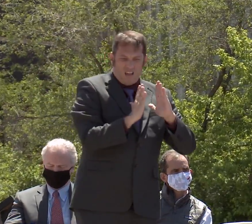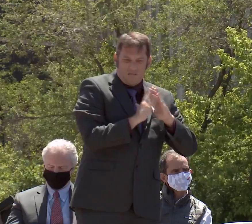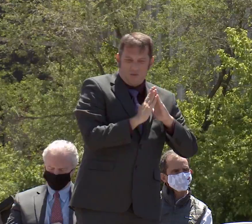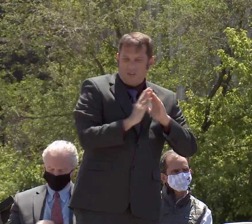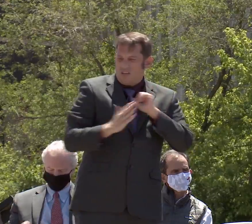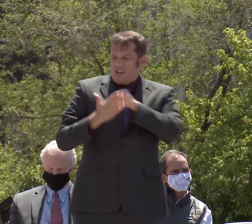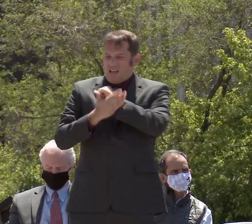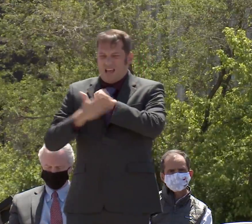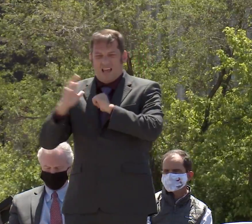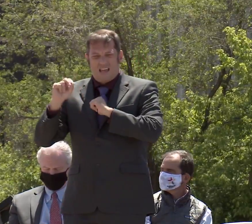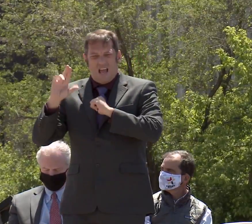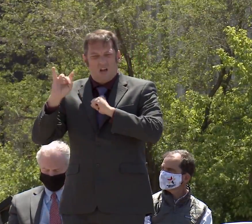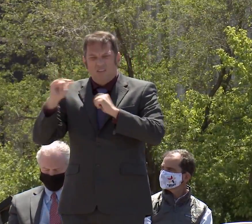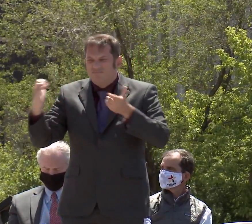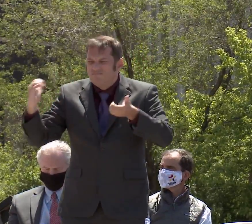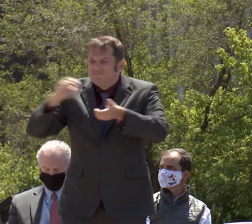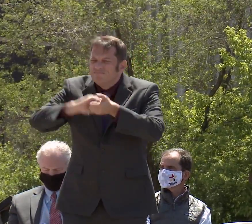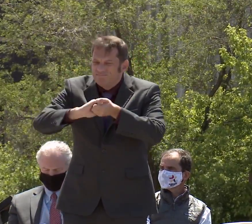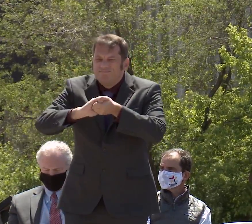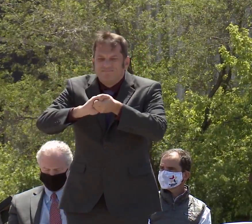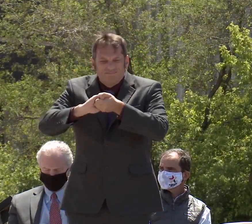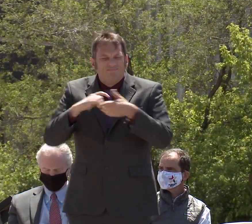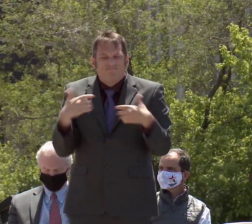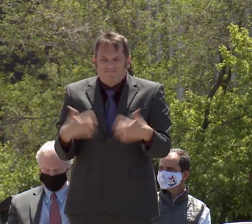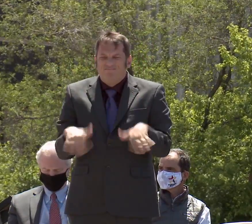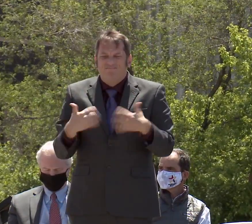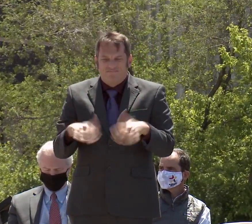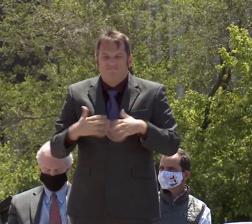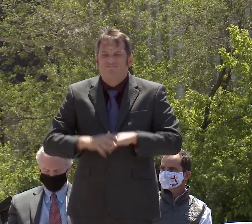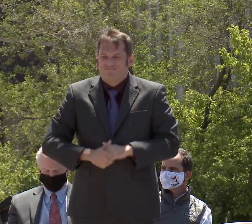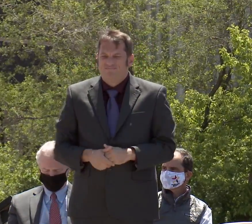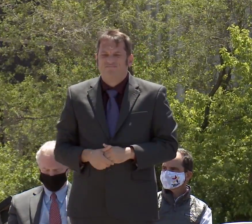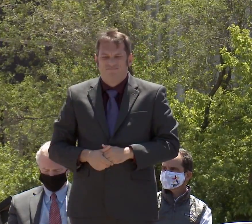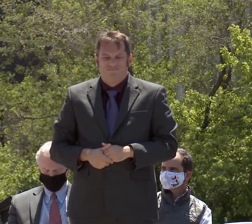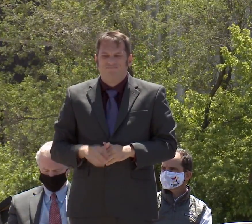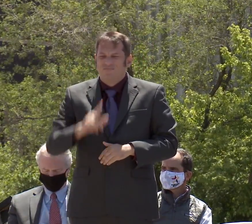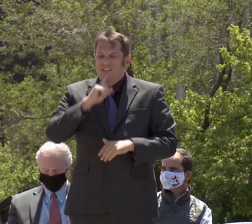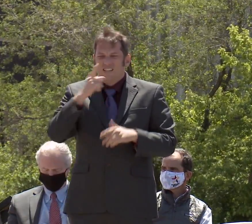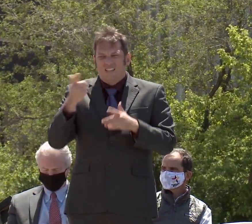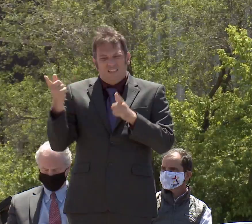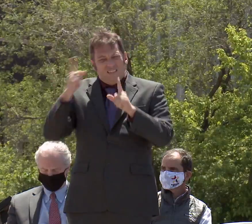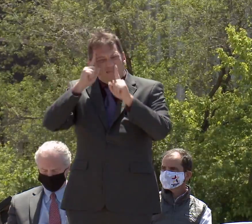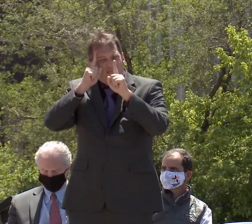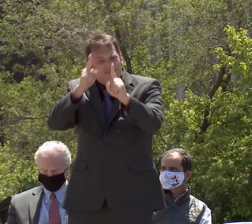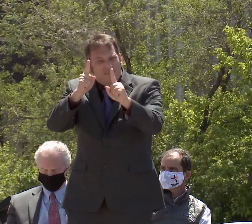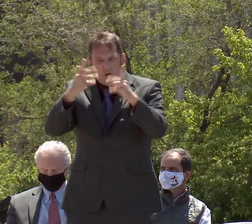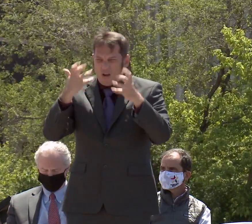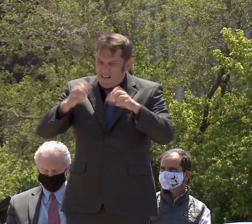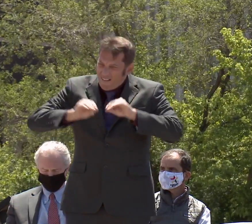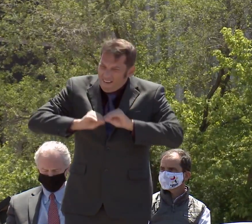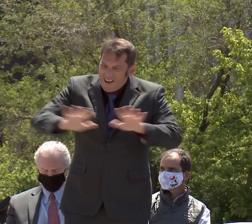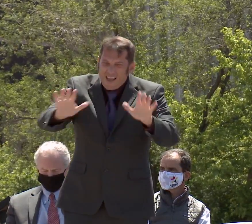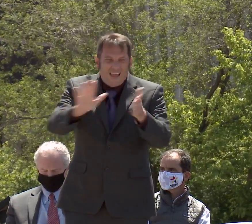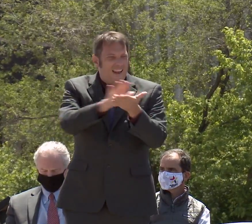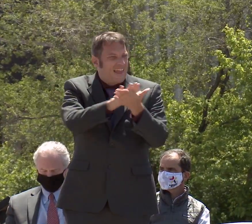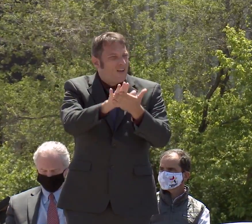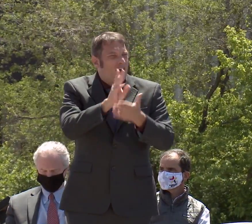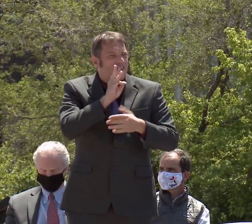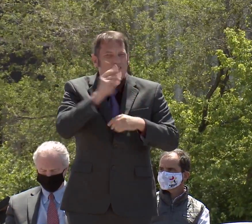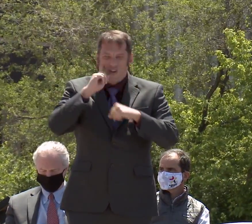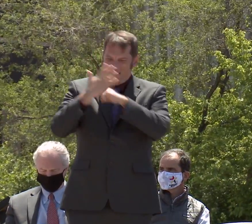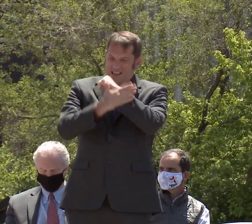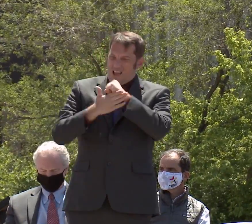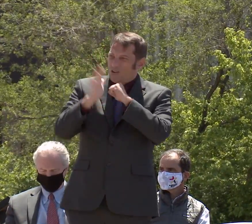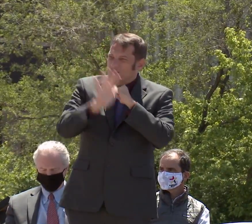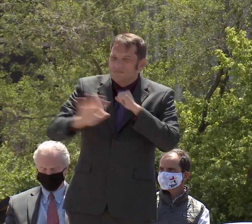River to get clean water to our entire community in both the city and in the county. Governor Rutherford, we thank you